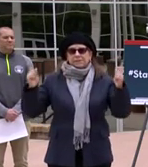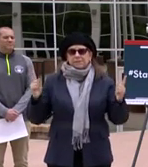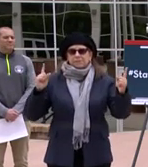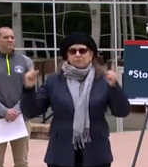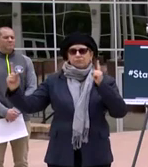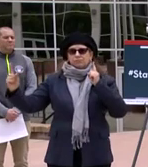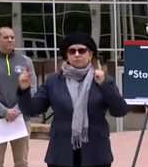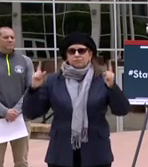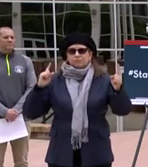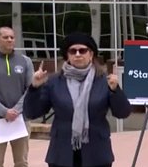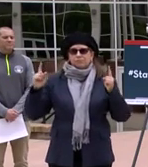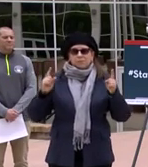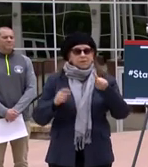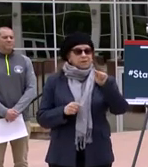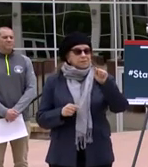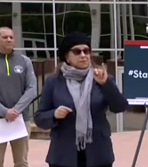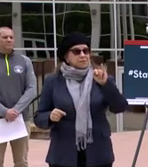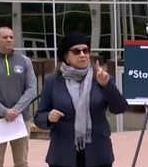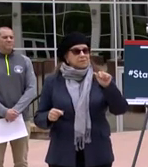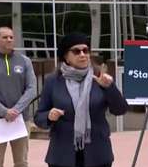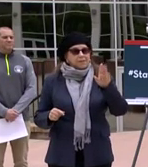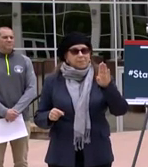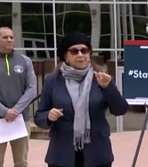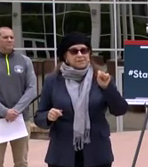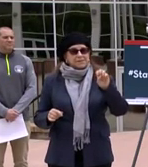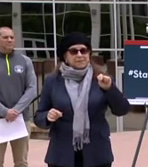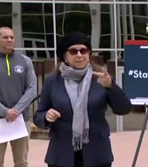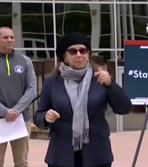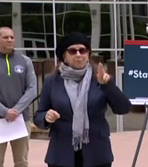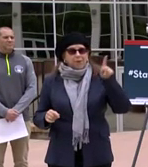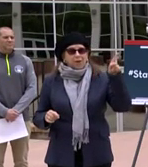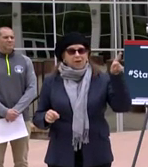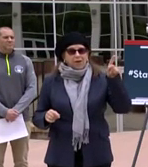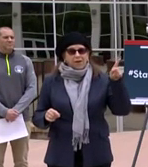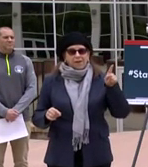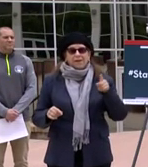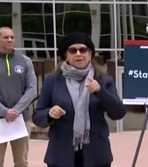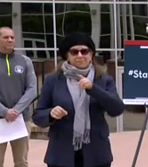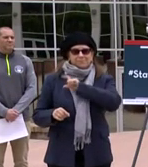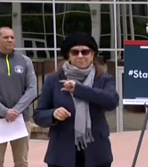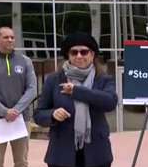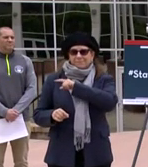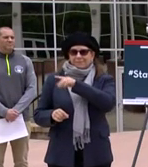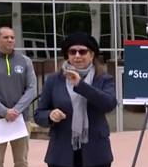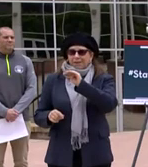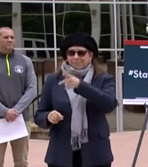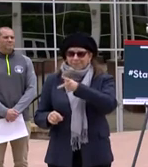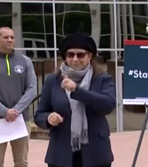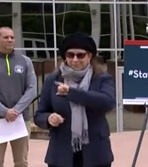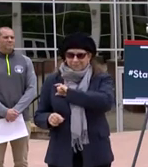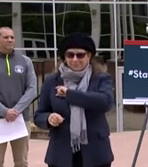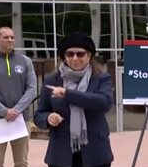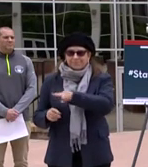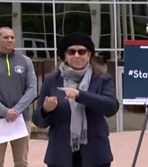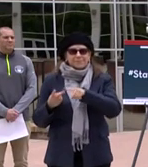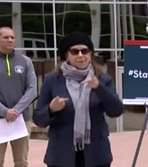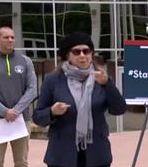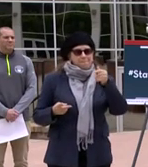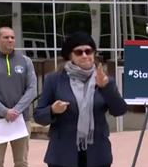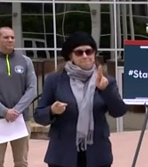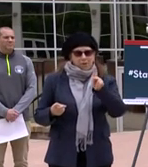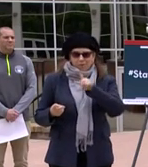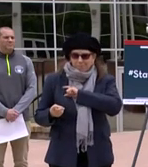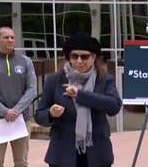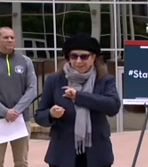Police Department and the National Guard. We also we changed the contract that we have with our school